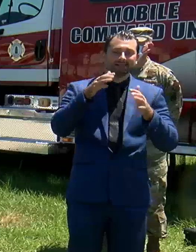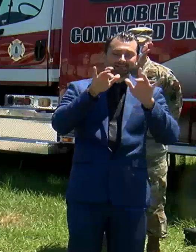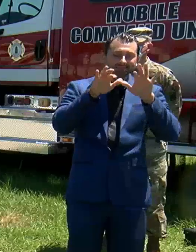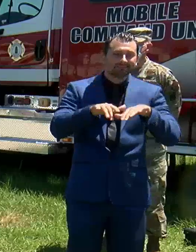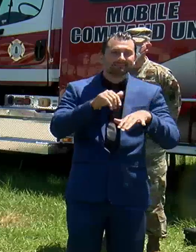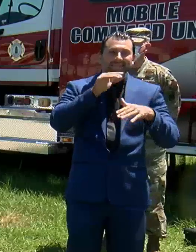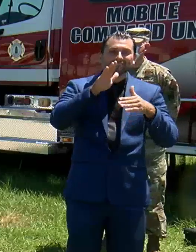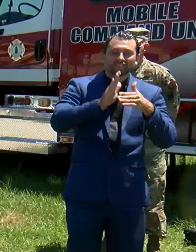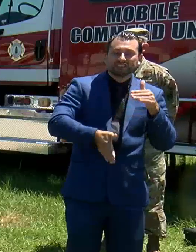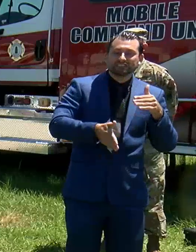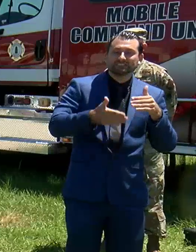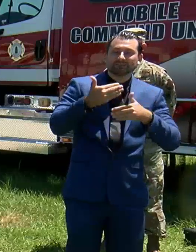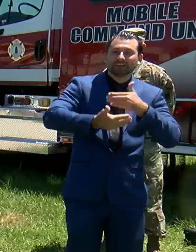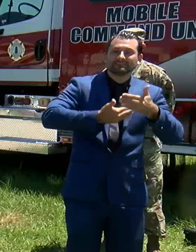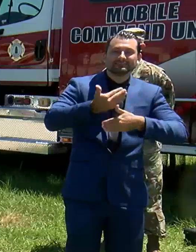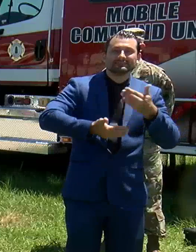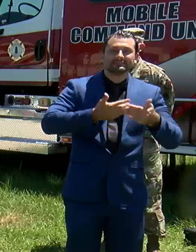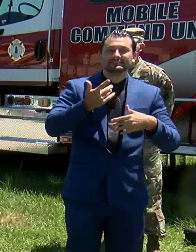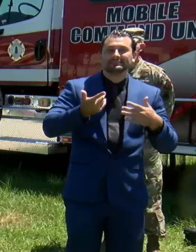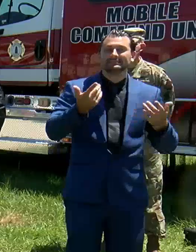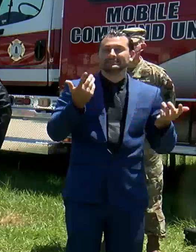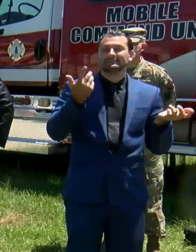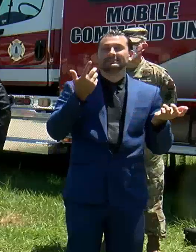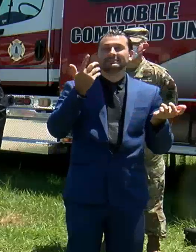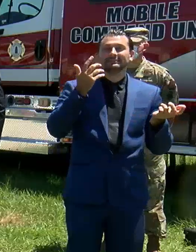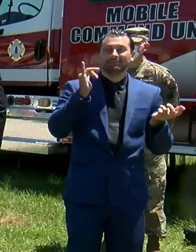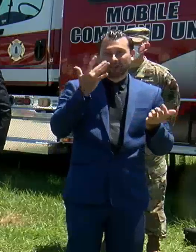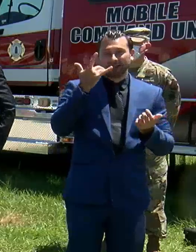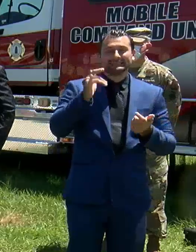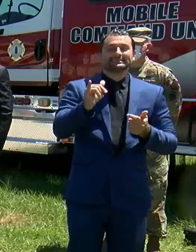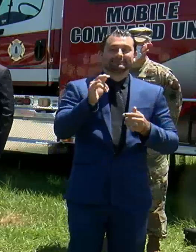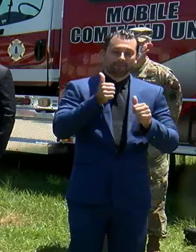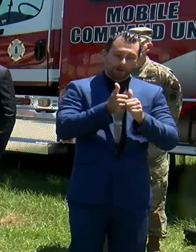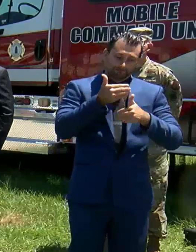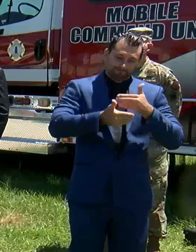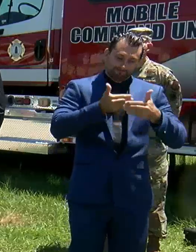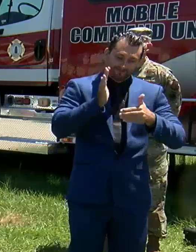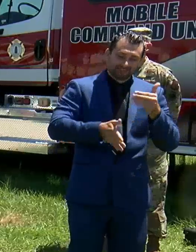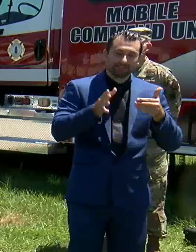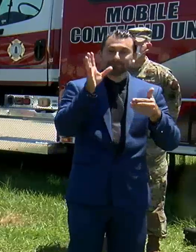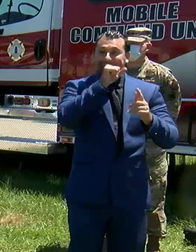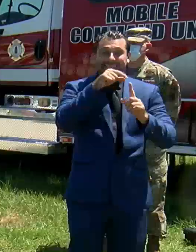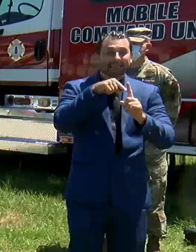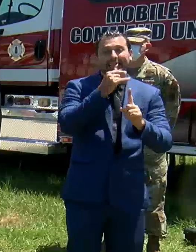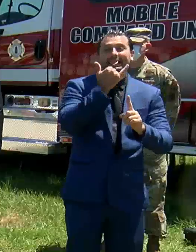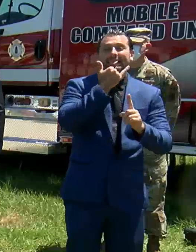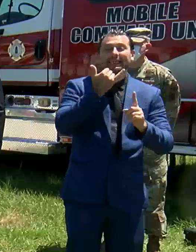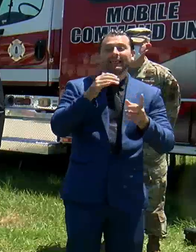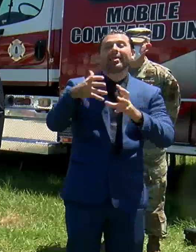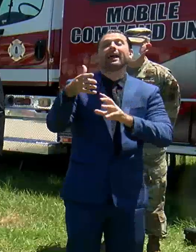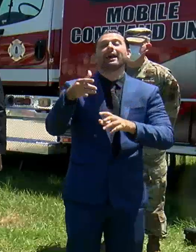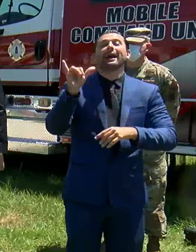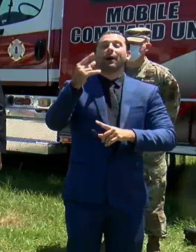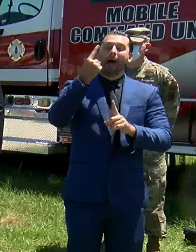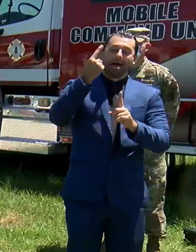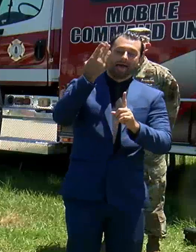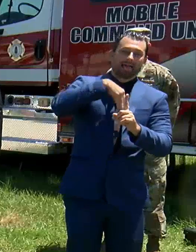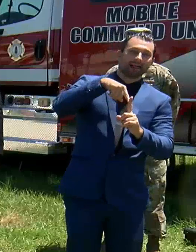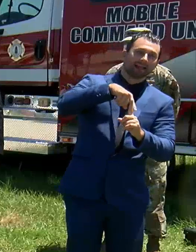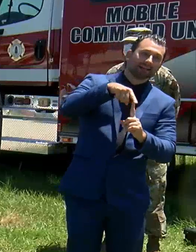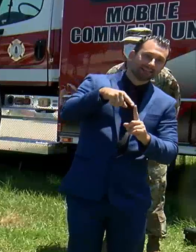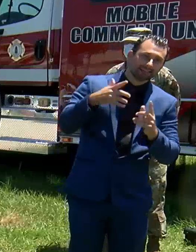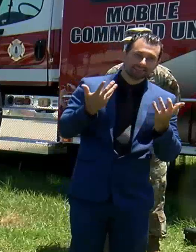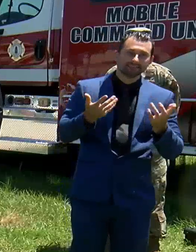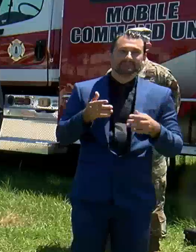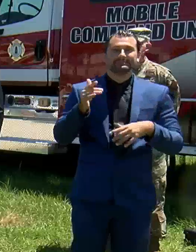eligible because they didn't have a job recently. But those are things that if you get in touch with DEO, we can help.